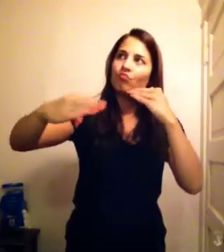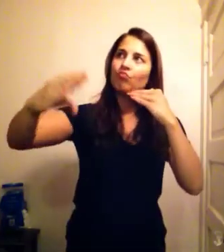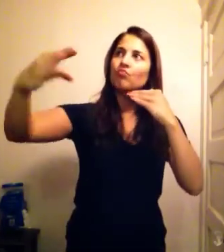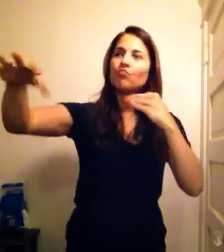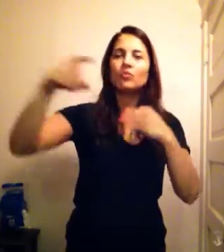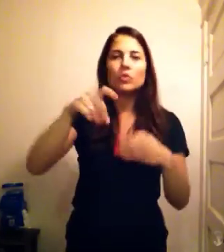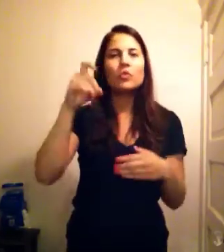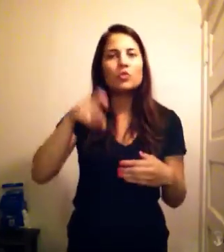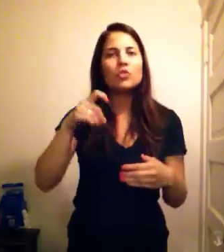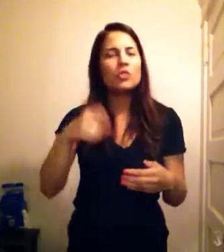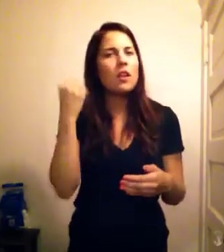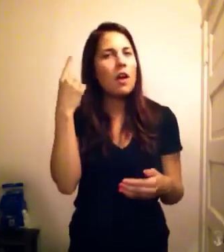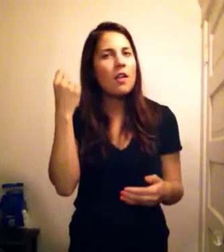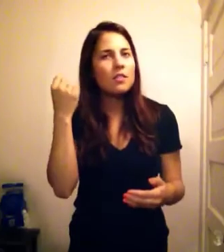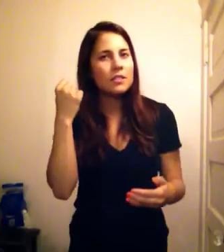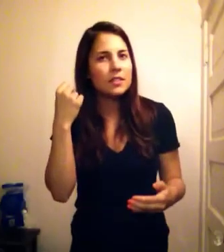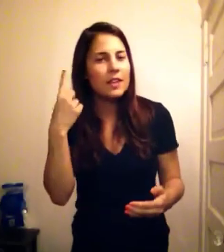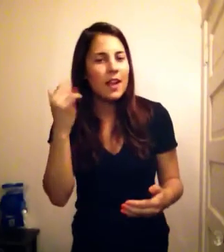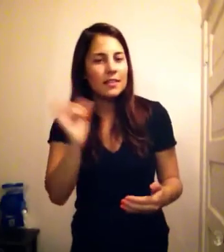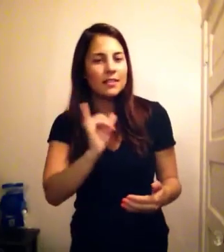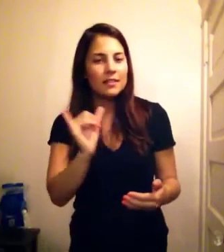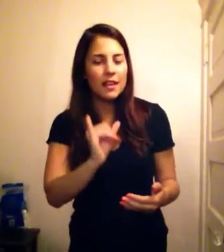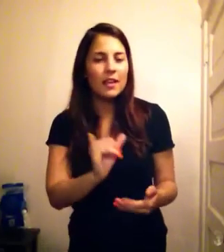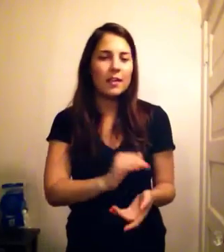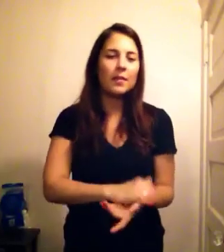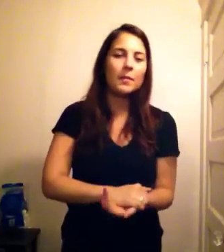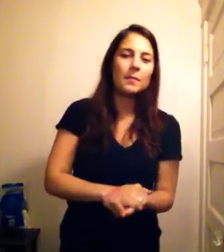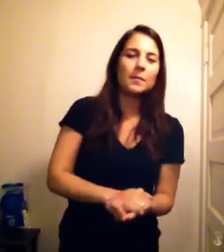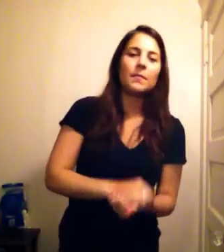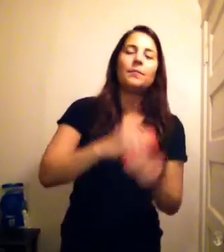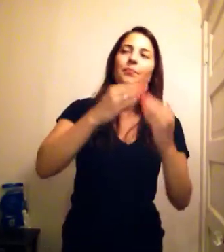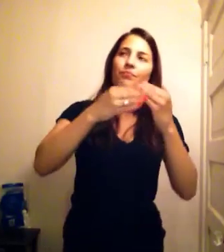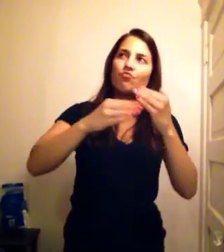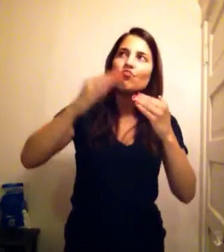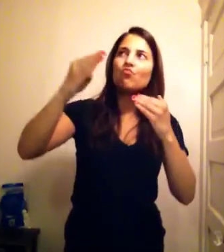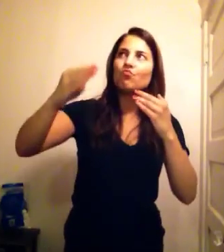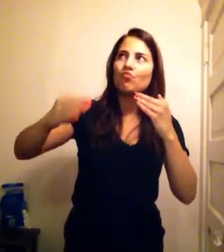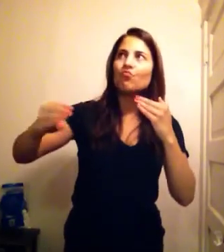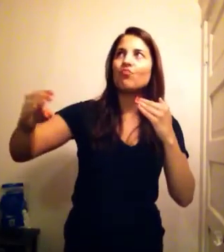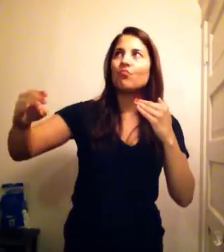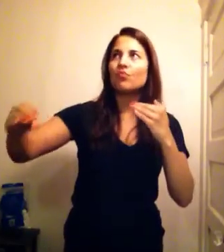flow, the mood of the piece as it helps guide you through the interacting parts.